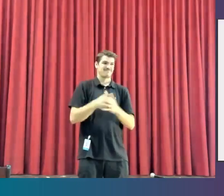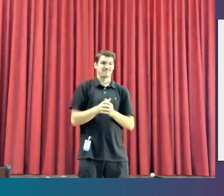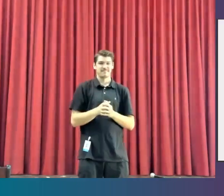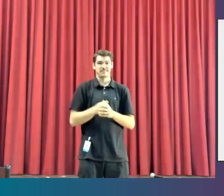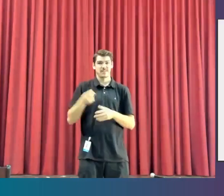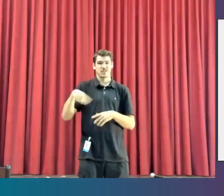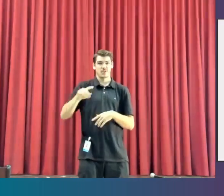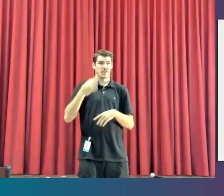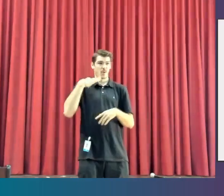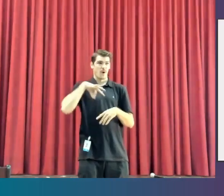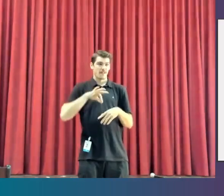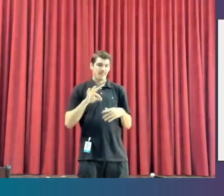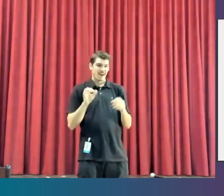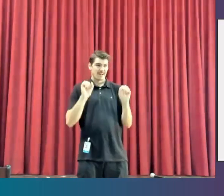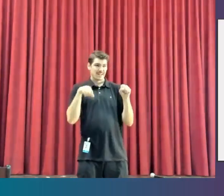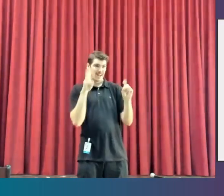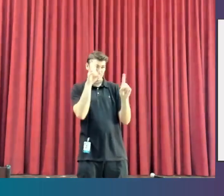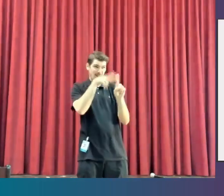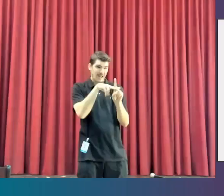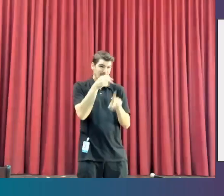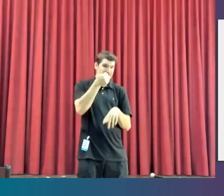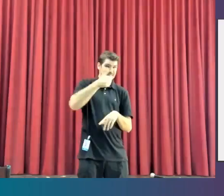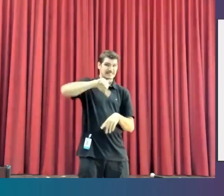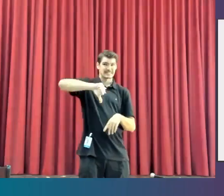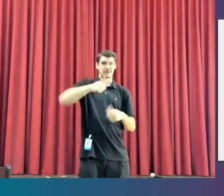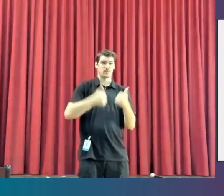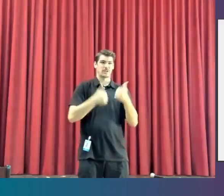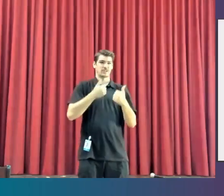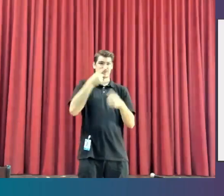Do they qualify or no?